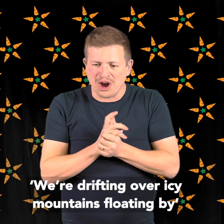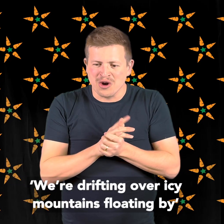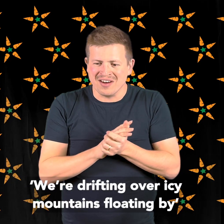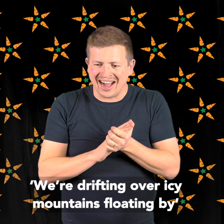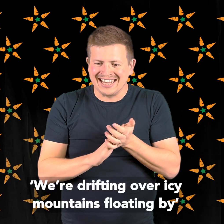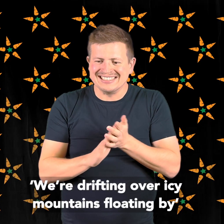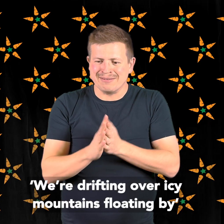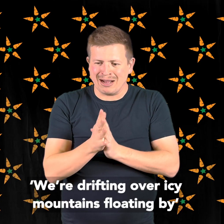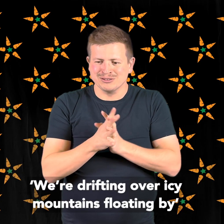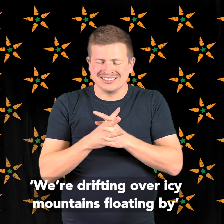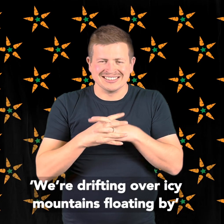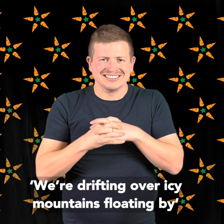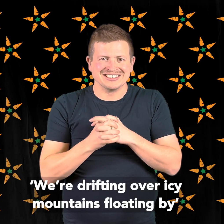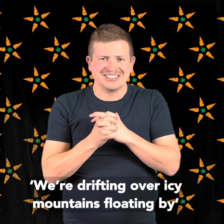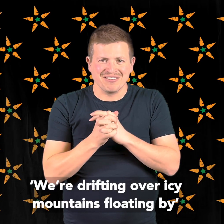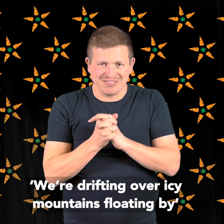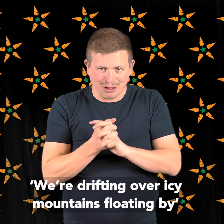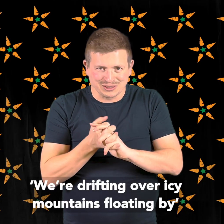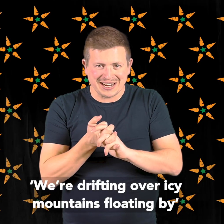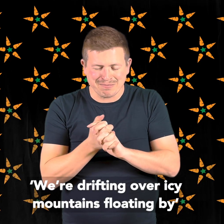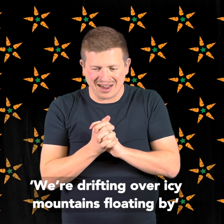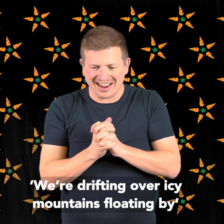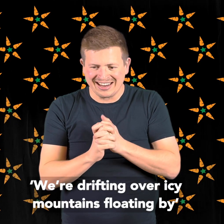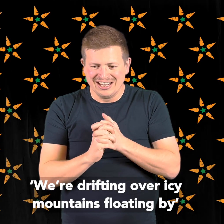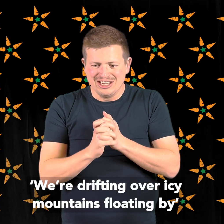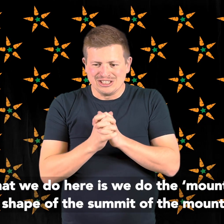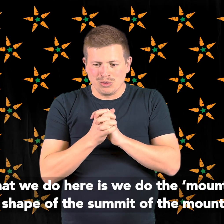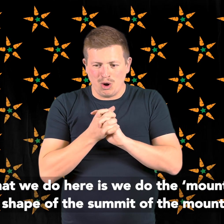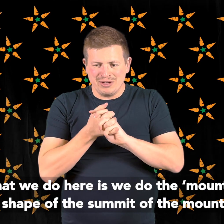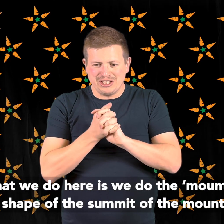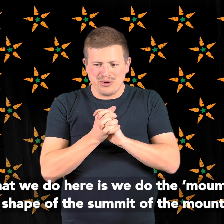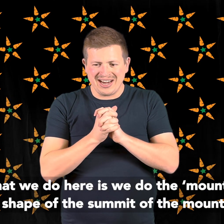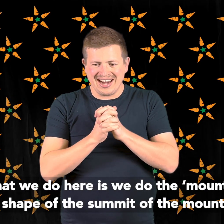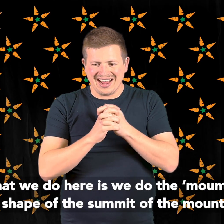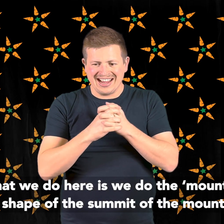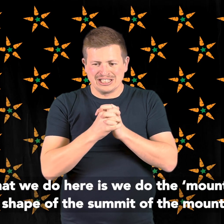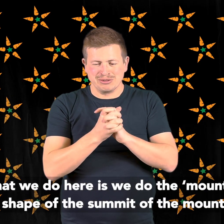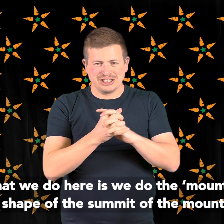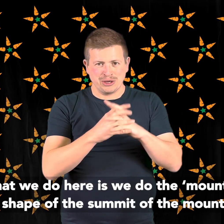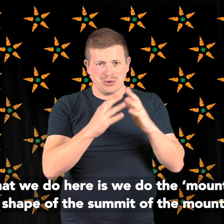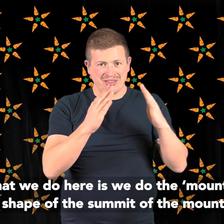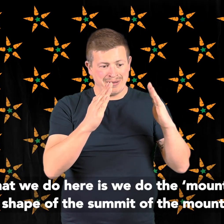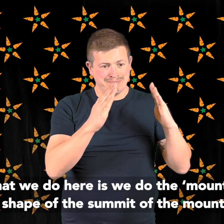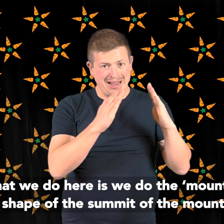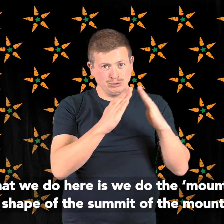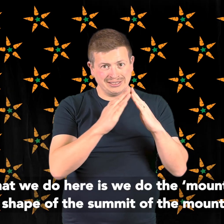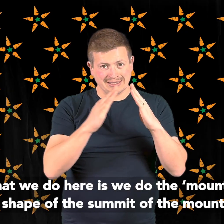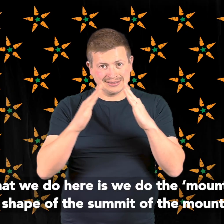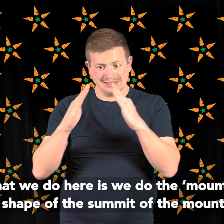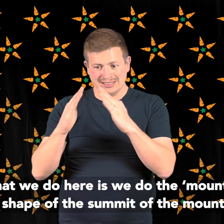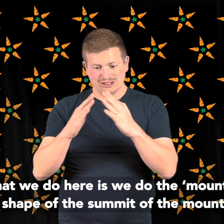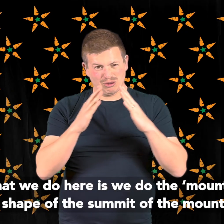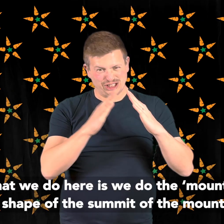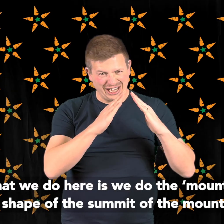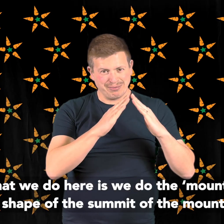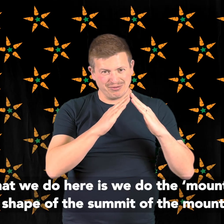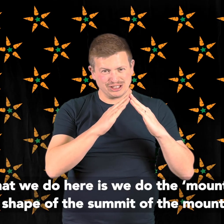over icy mountains floating by. So what we do here is we do the mountains, so the shape of the summit